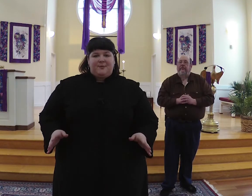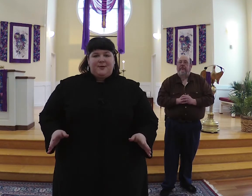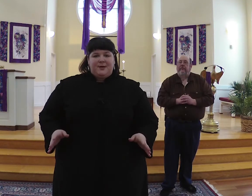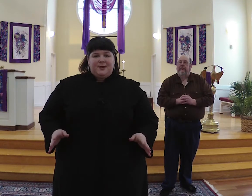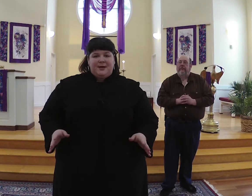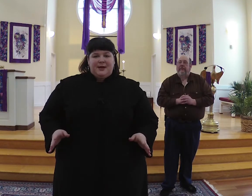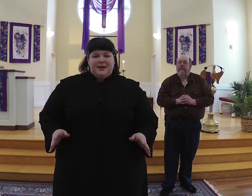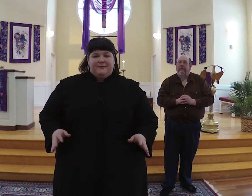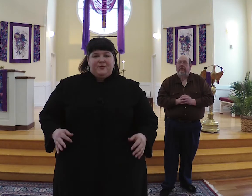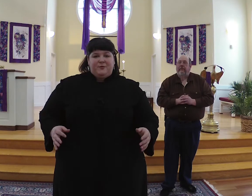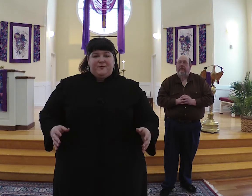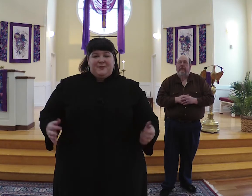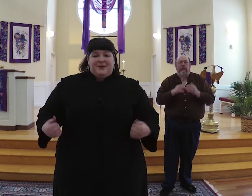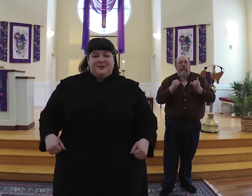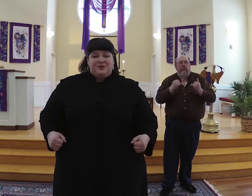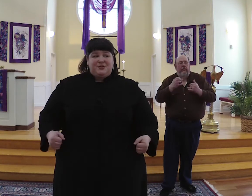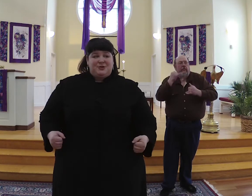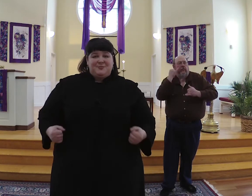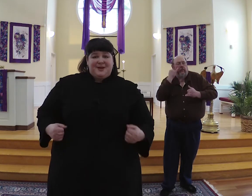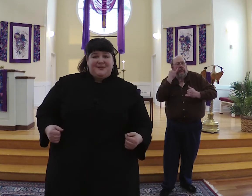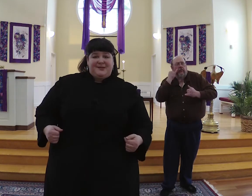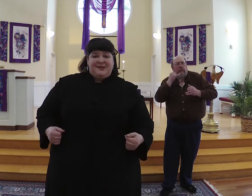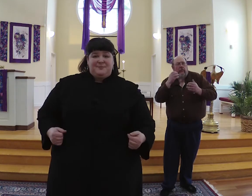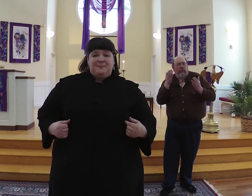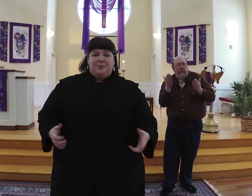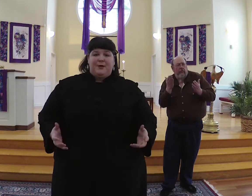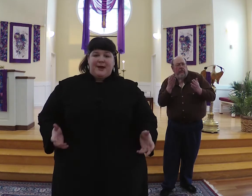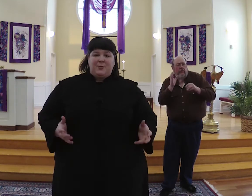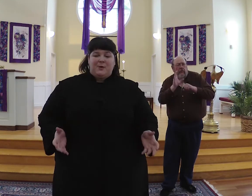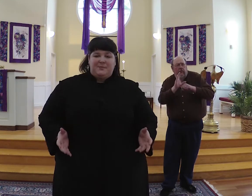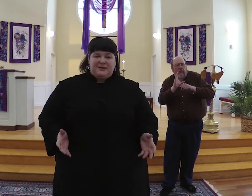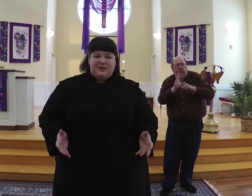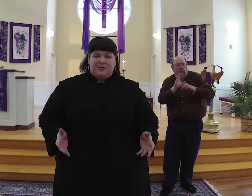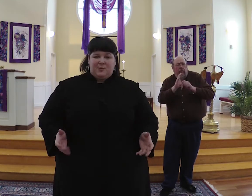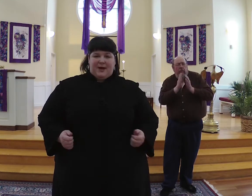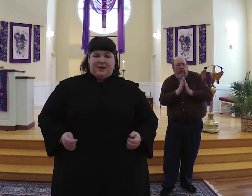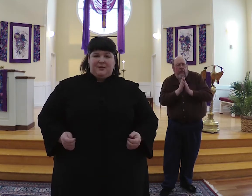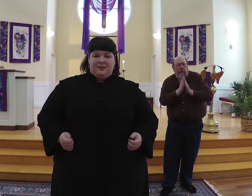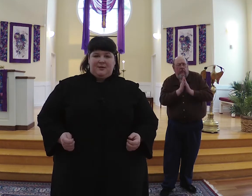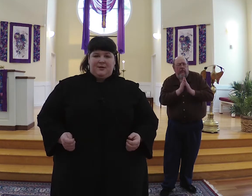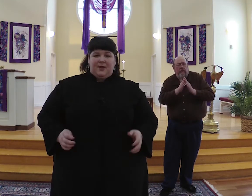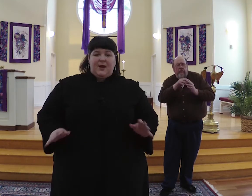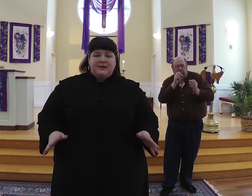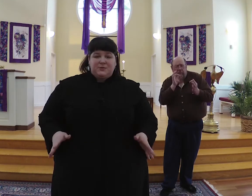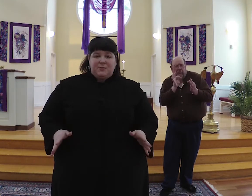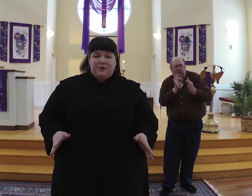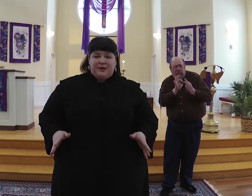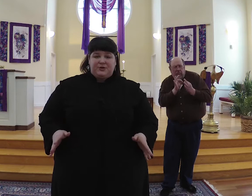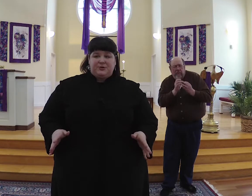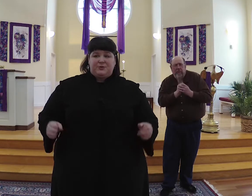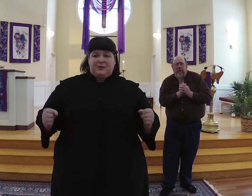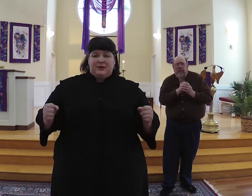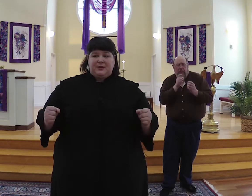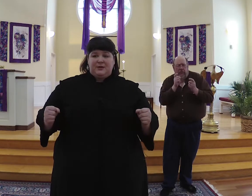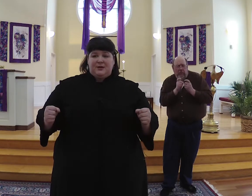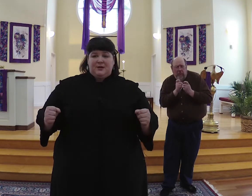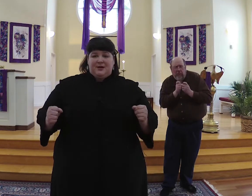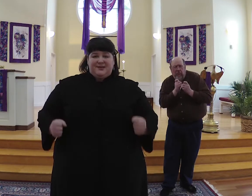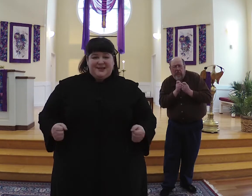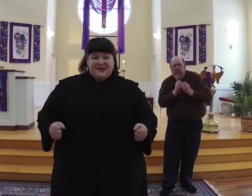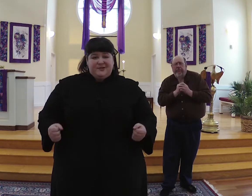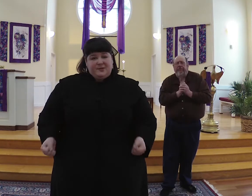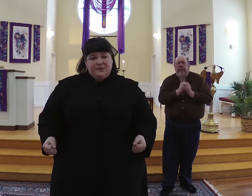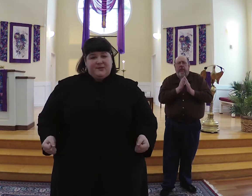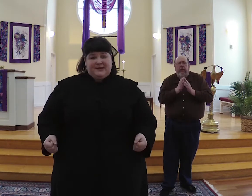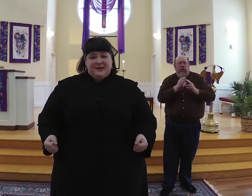So now, if you've been here in church, you might have seen people praying in one particular way. A lot of times when we pray in church, we